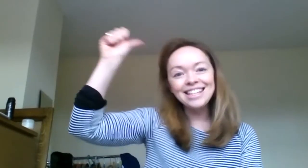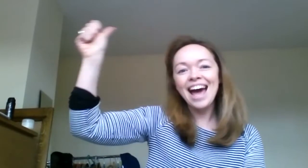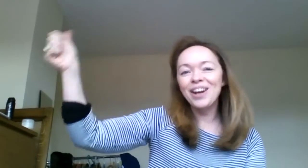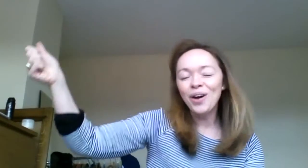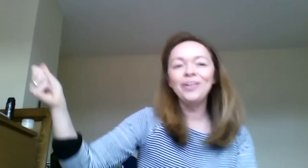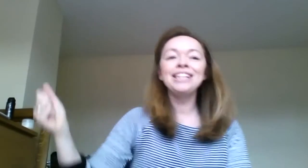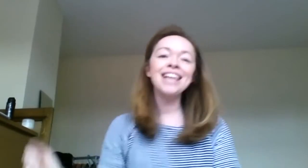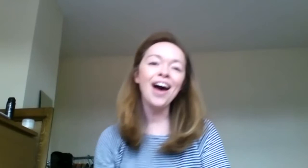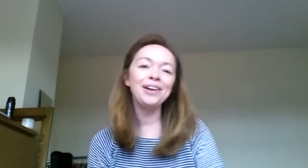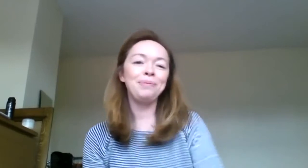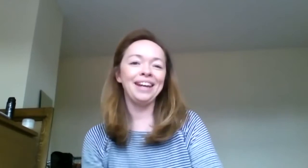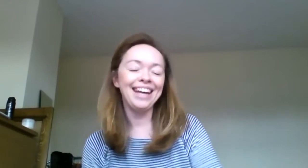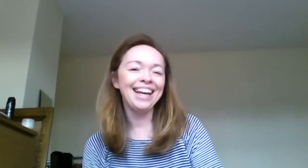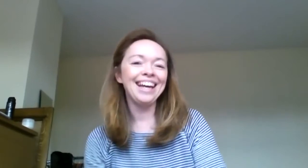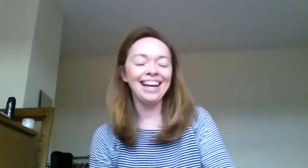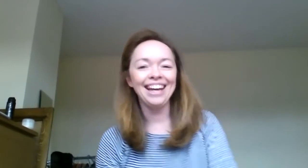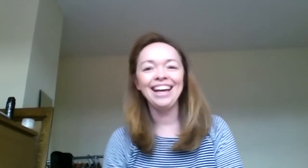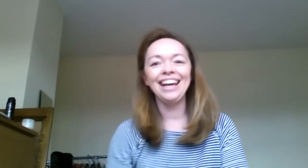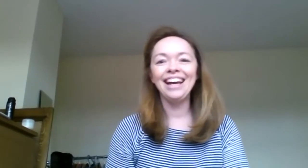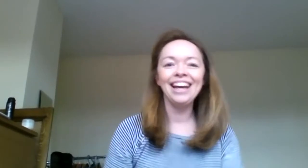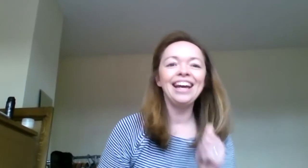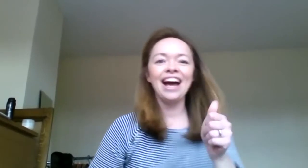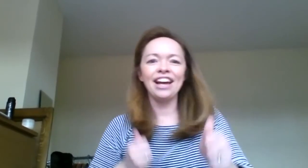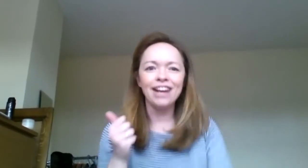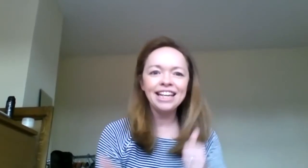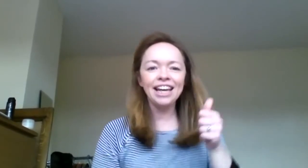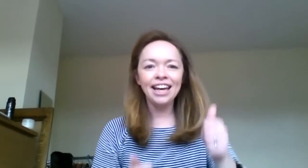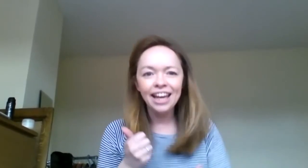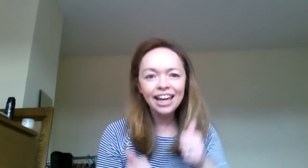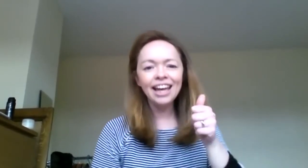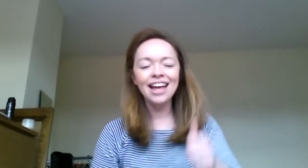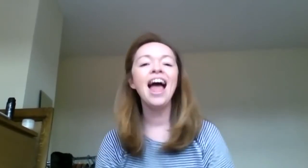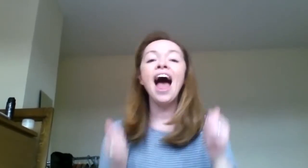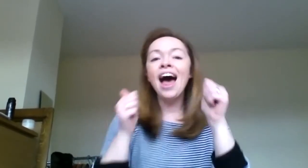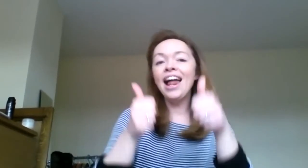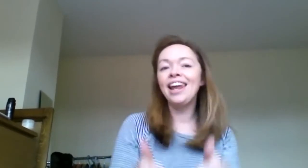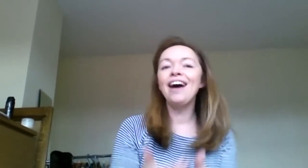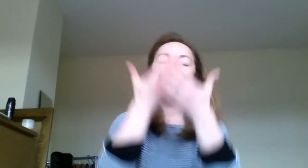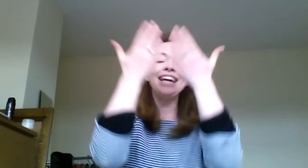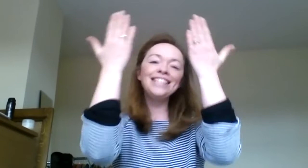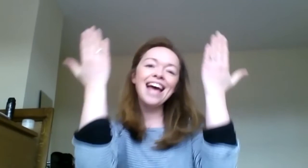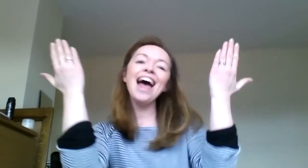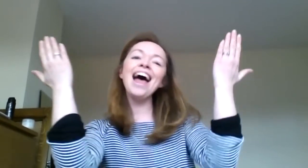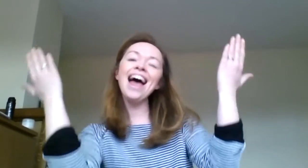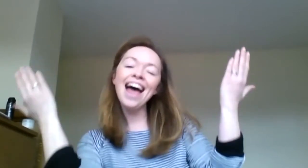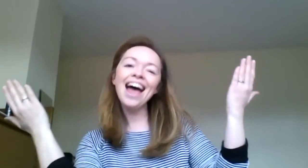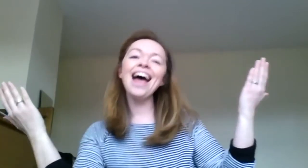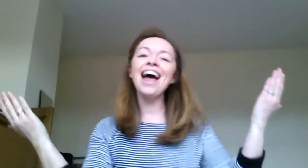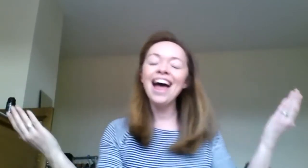And I know it's gonna be. Are you ready? A lovely